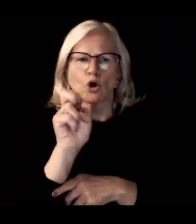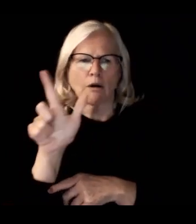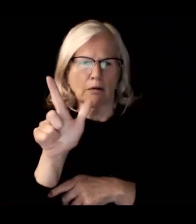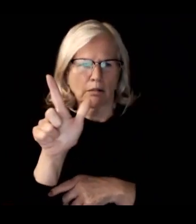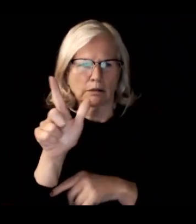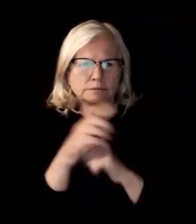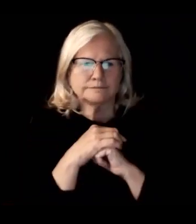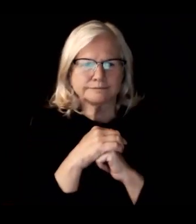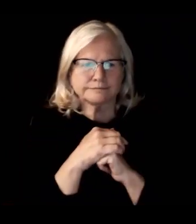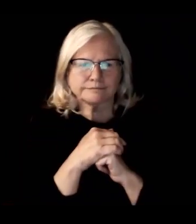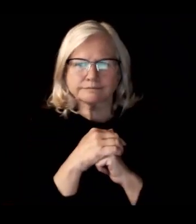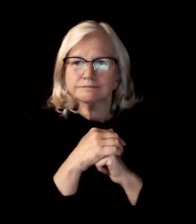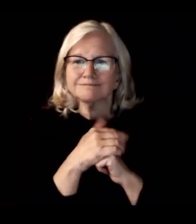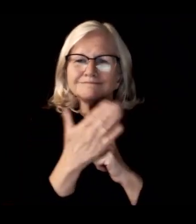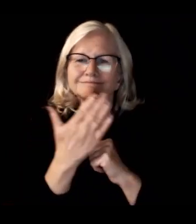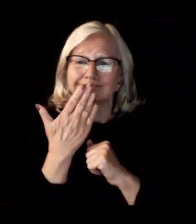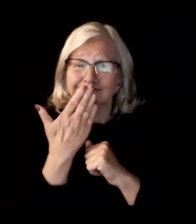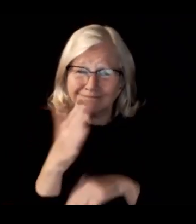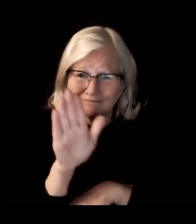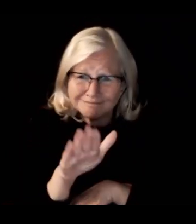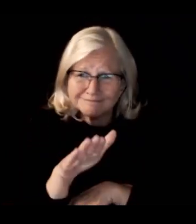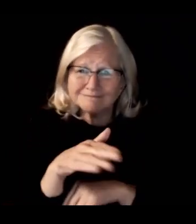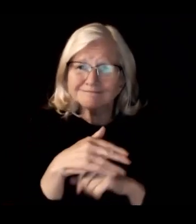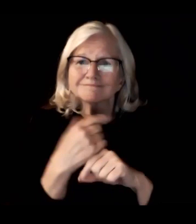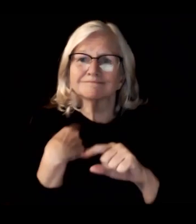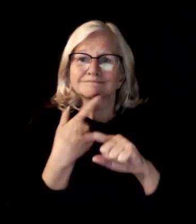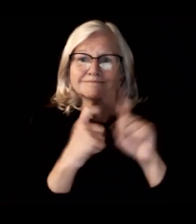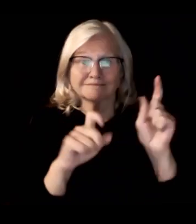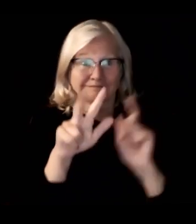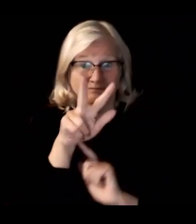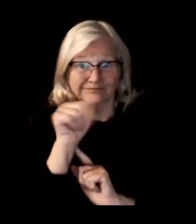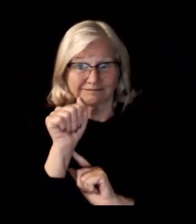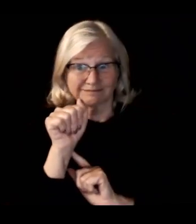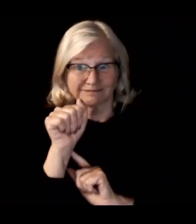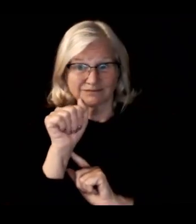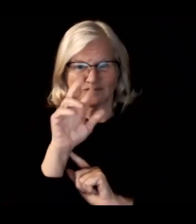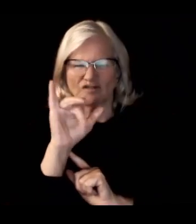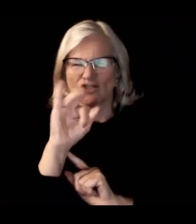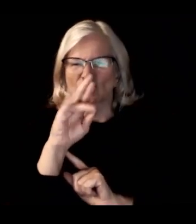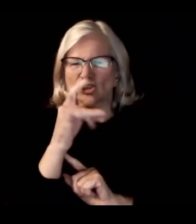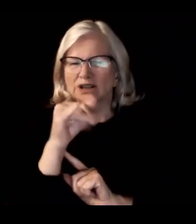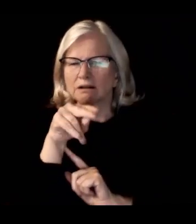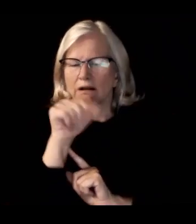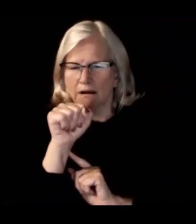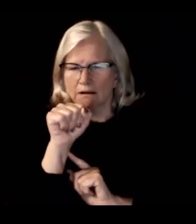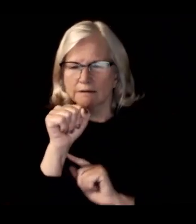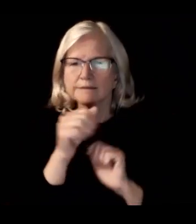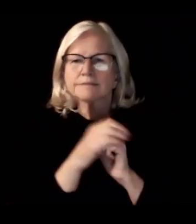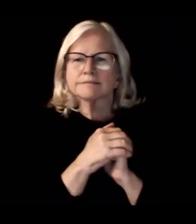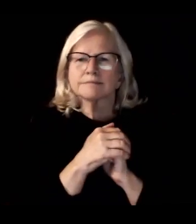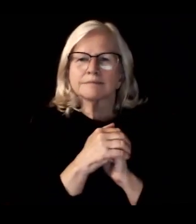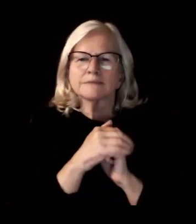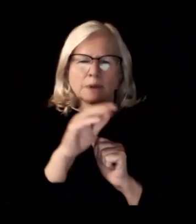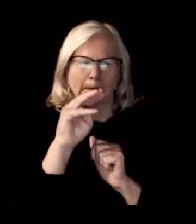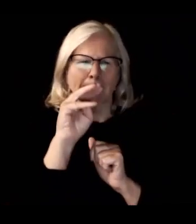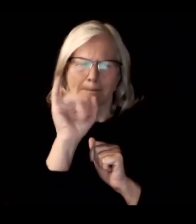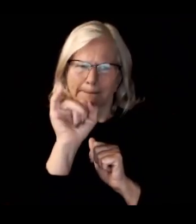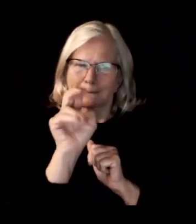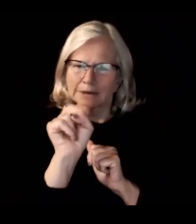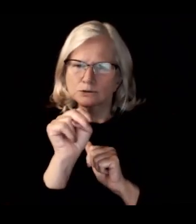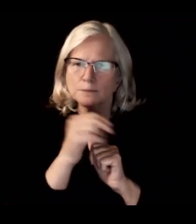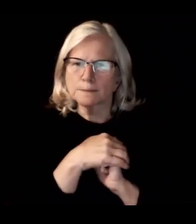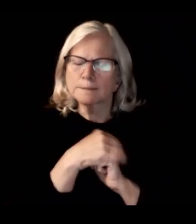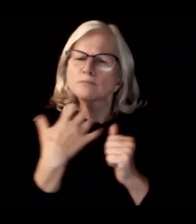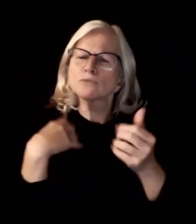Merkel from Virginia, Minnesota, and I'm here today to share our important story about our mother, June Merkel,